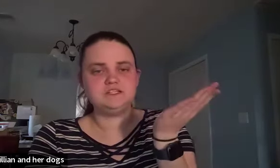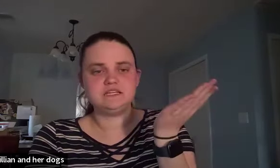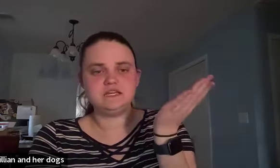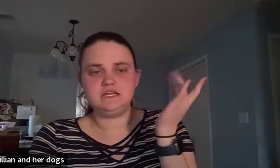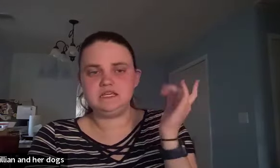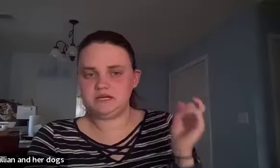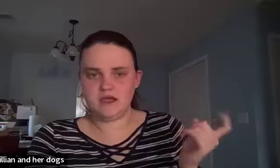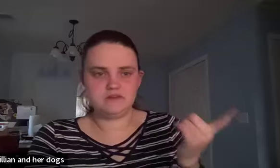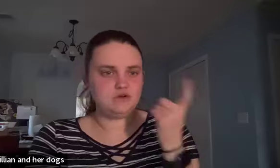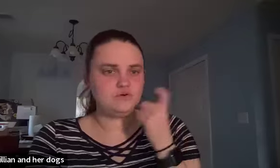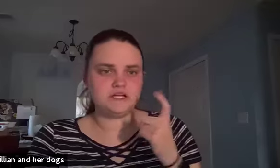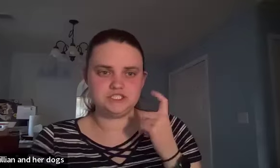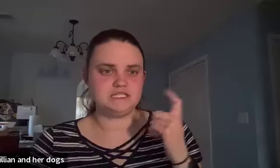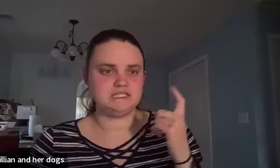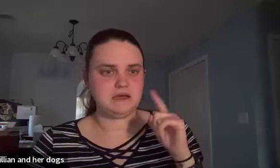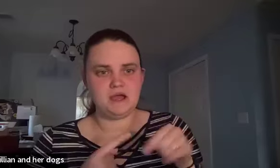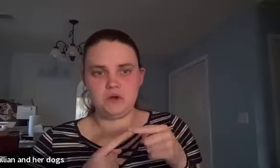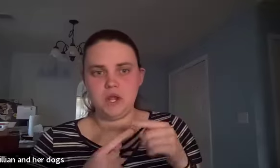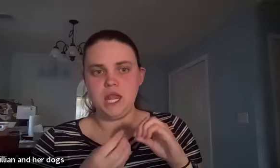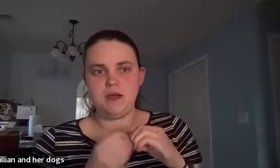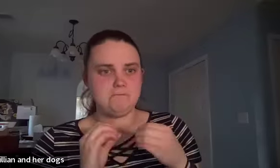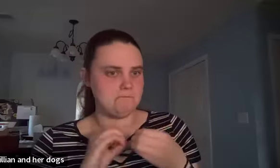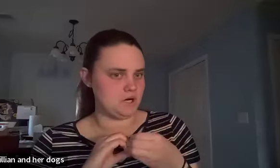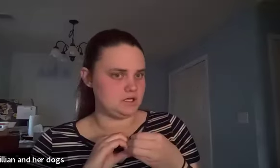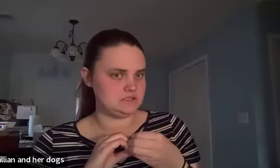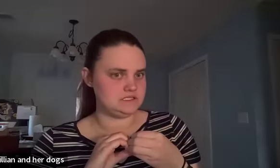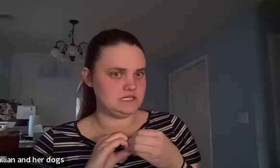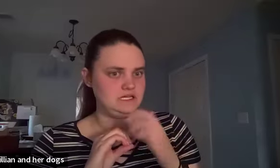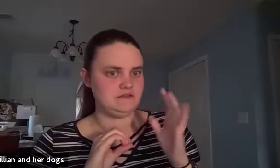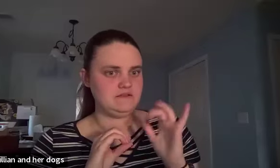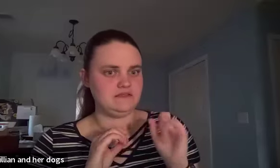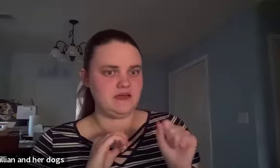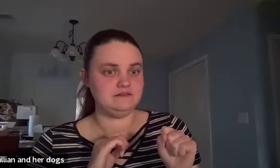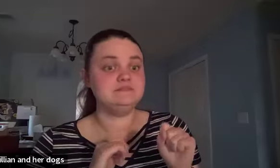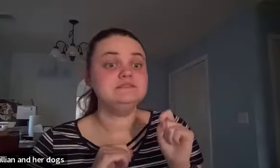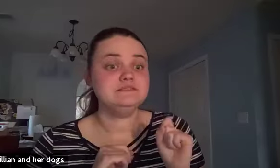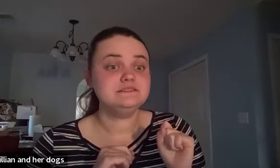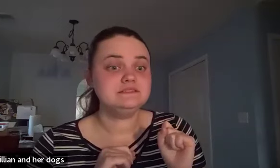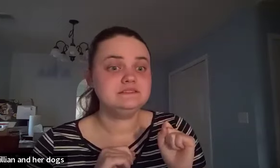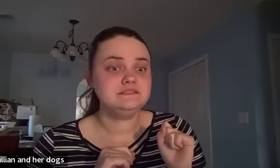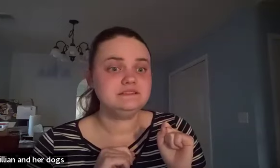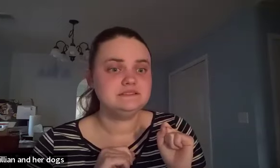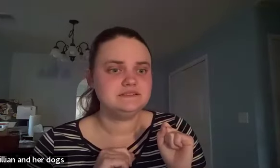Does anybody have any questions about numbers? Anything like that?